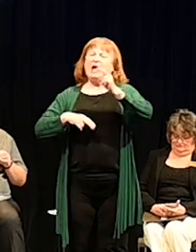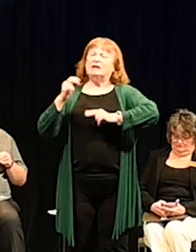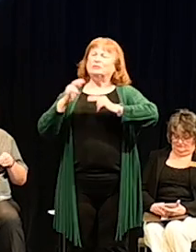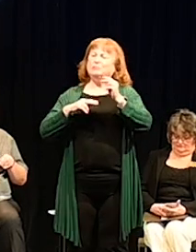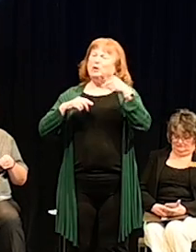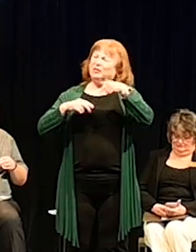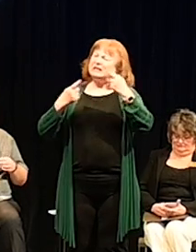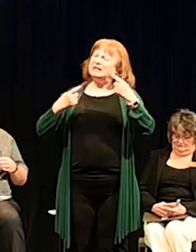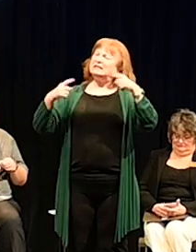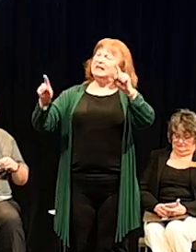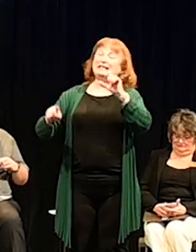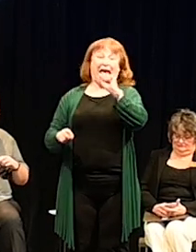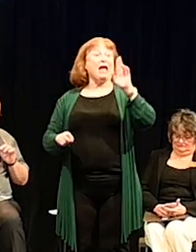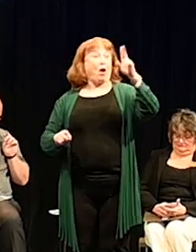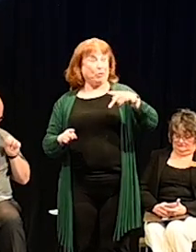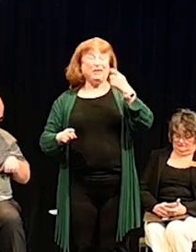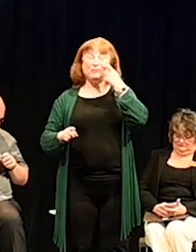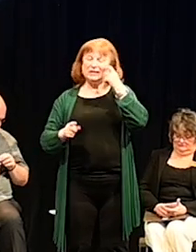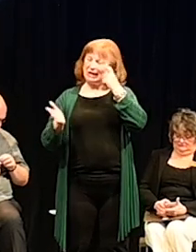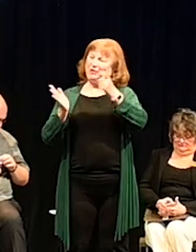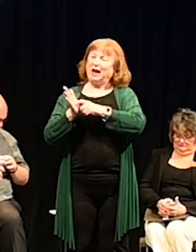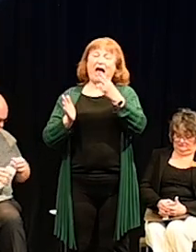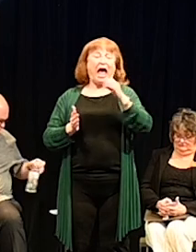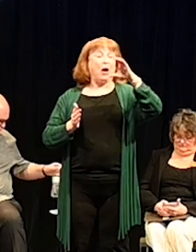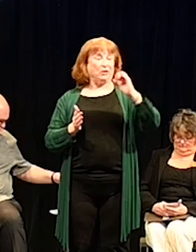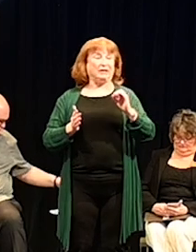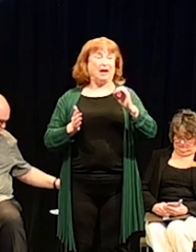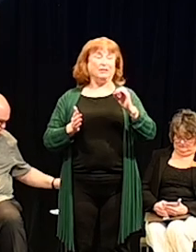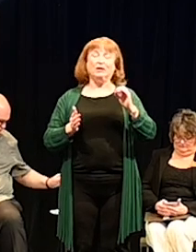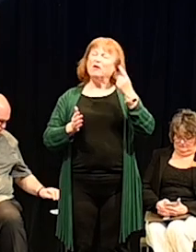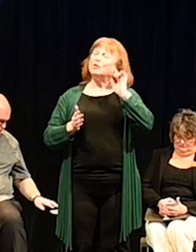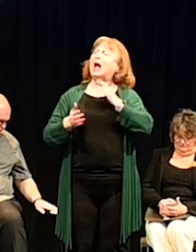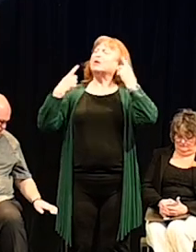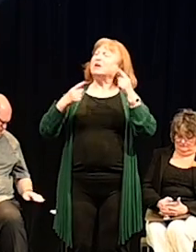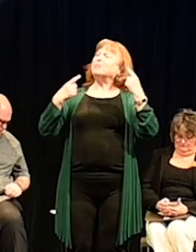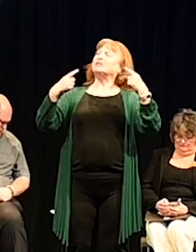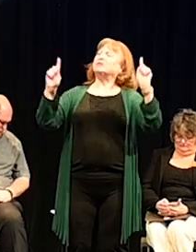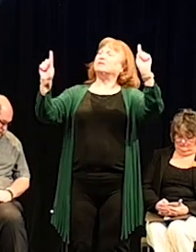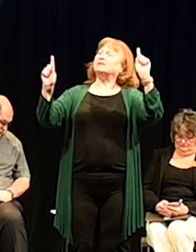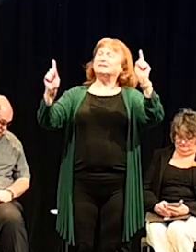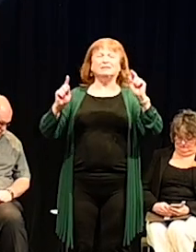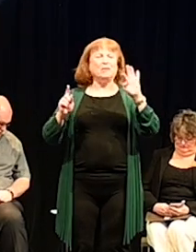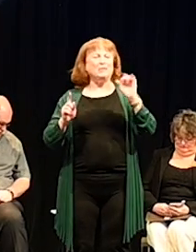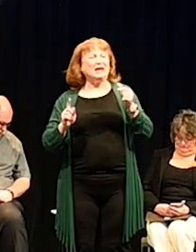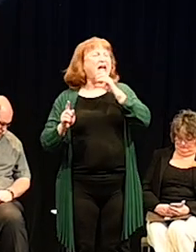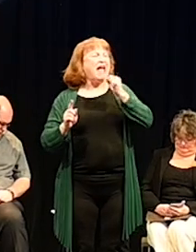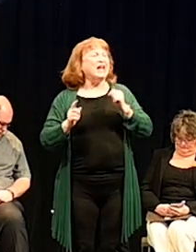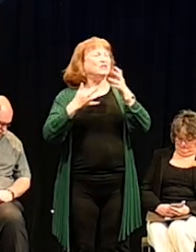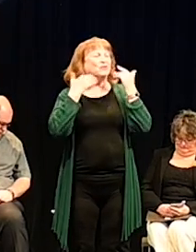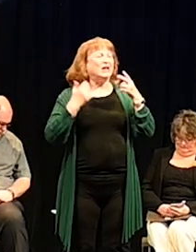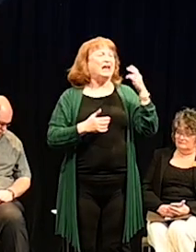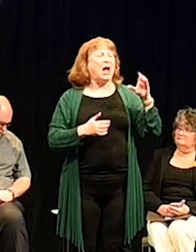this success, AARP recently recognized Howard County for our accomplishments of being an